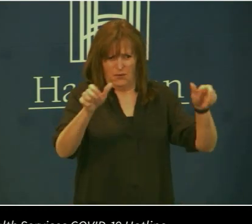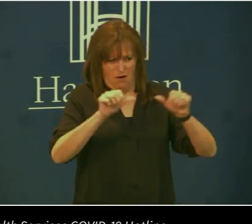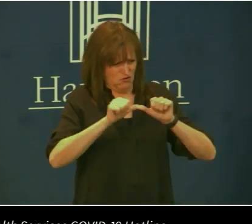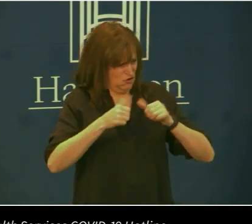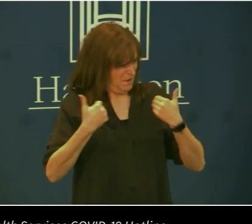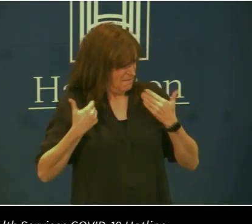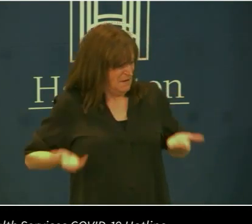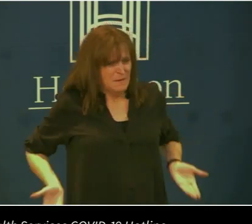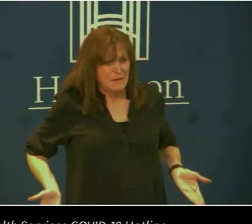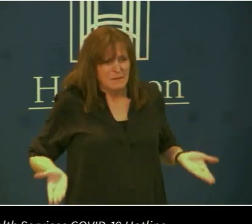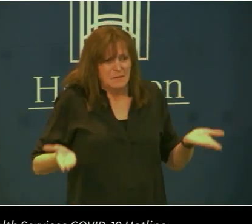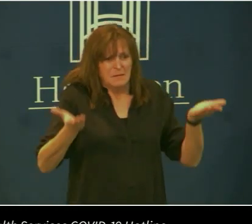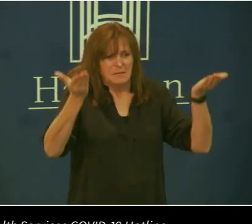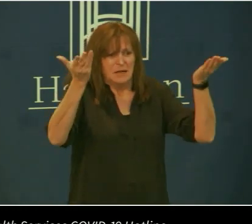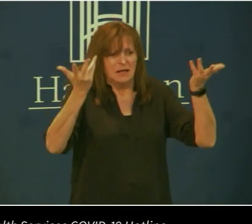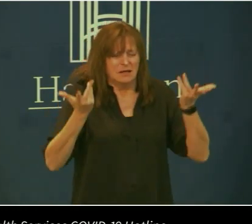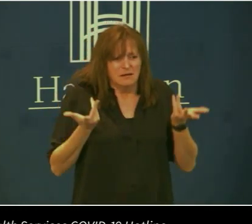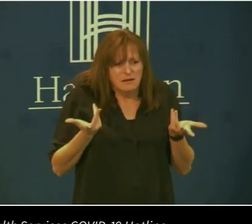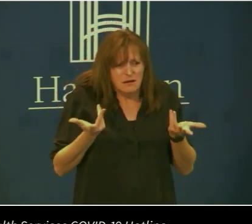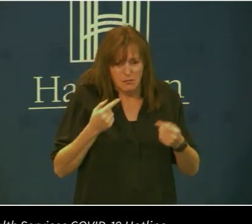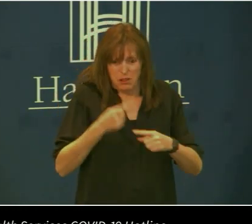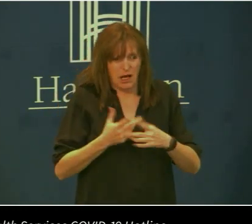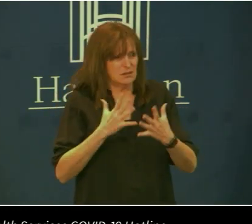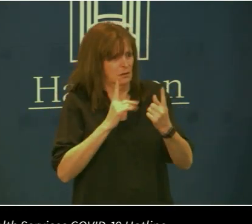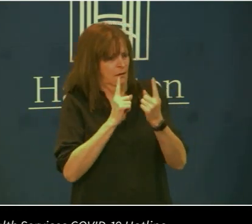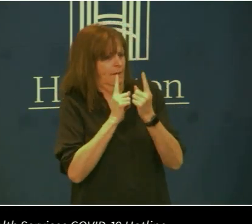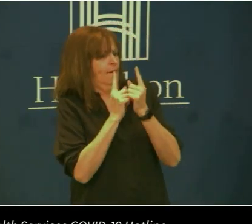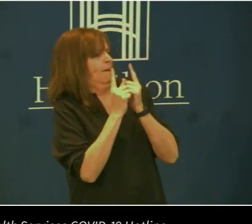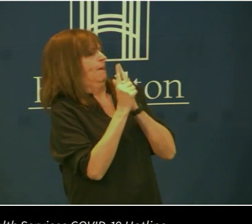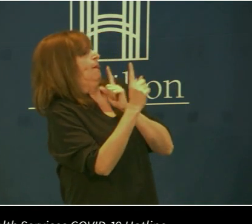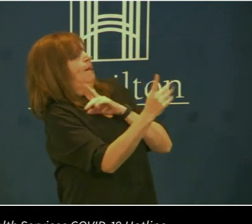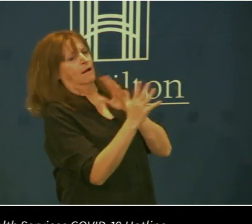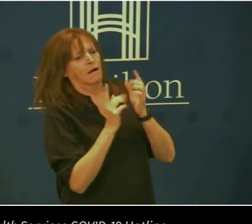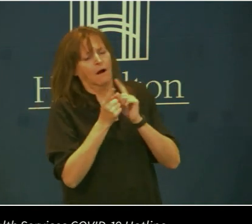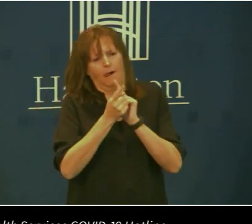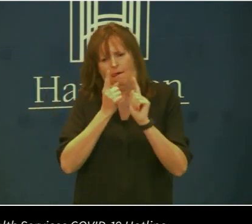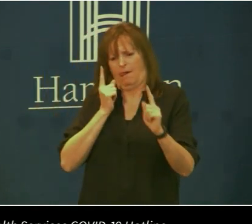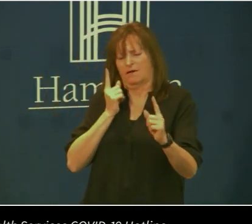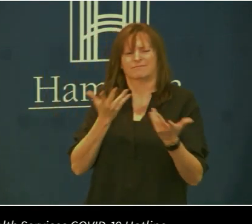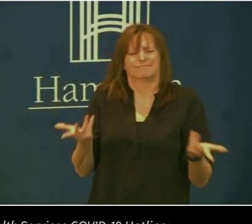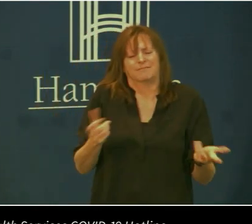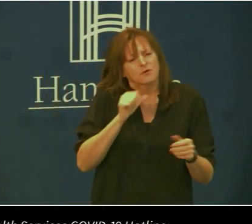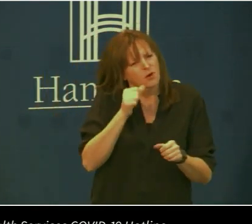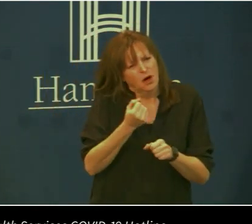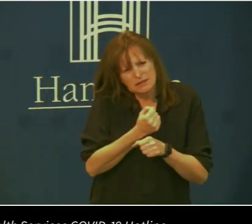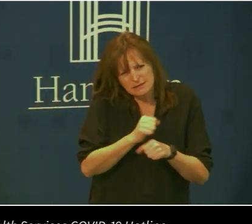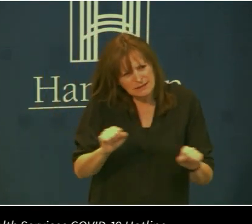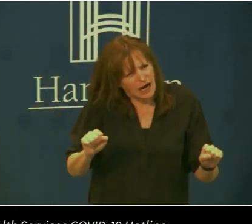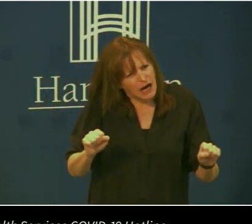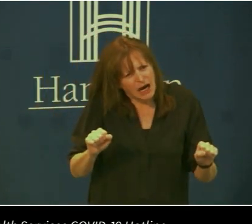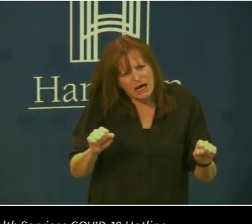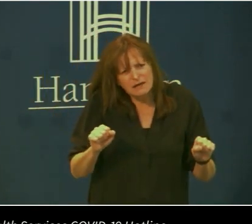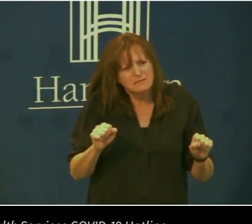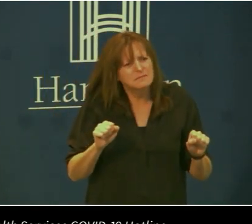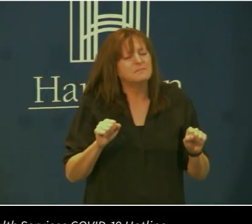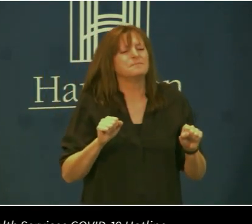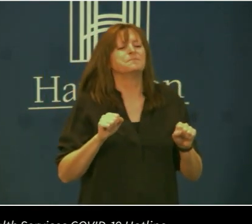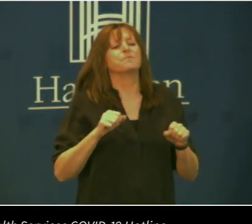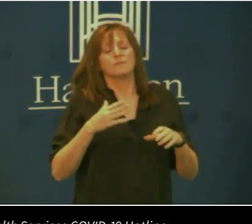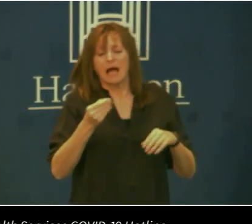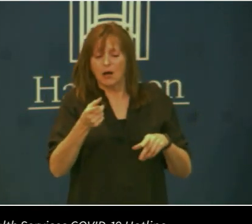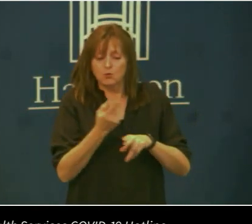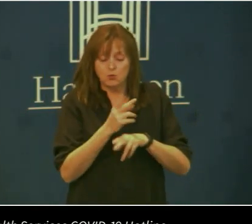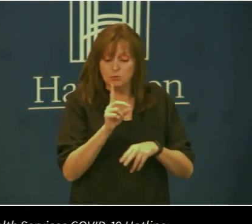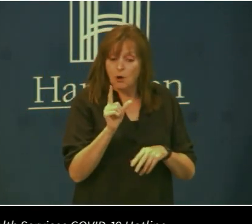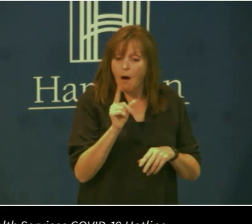people to make it safe. And again, the use of dog parks and trails, residents are to keep at least 2 meters or